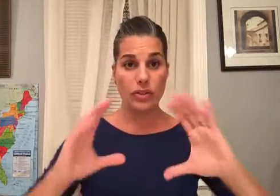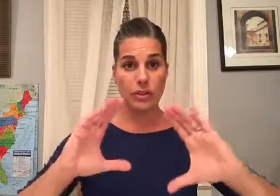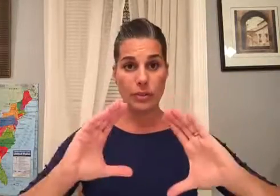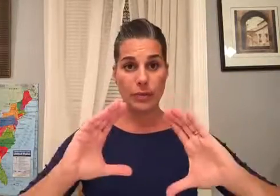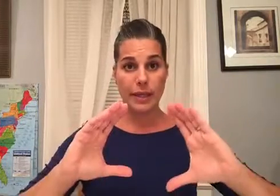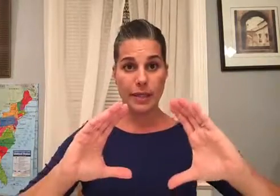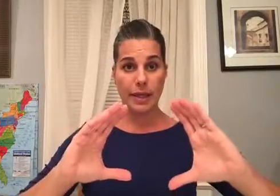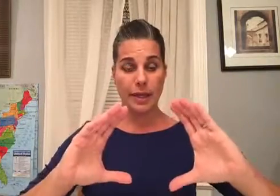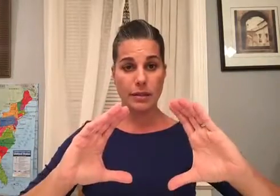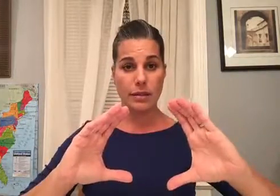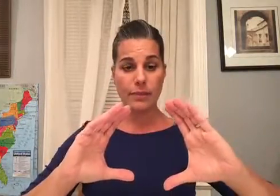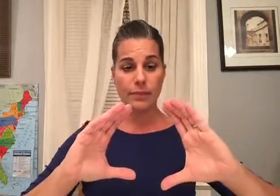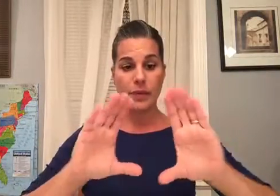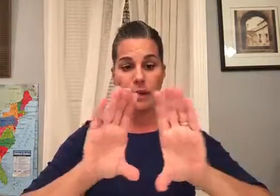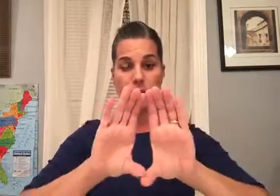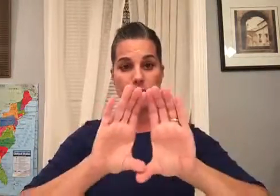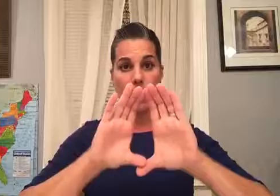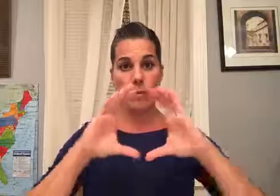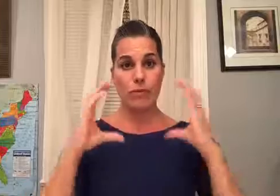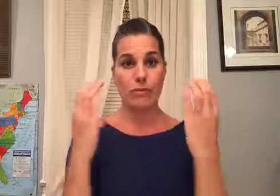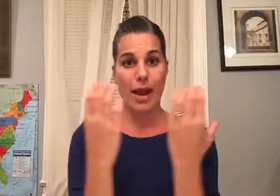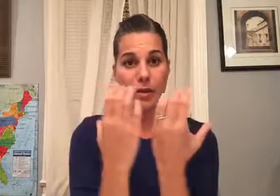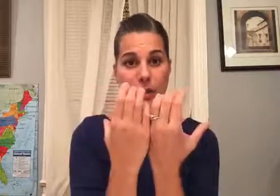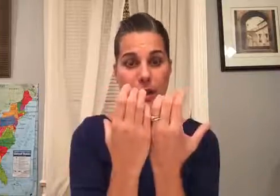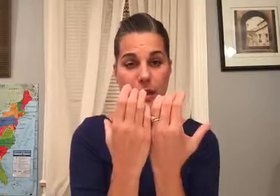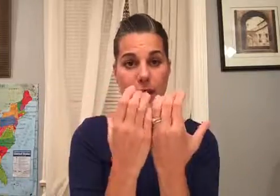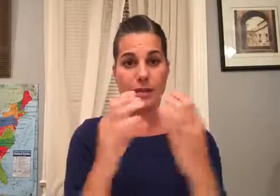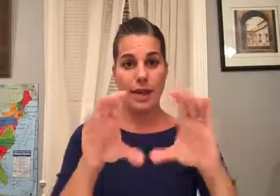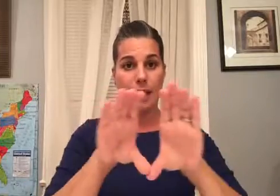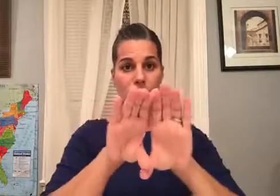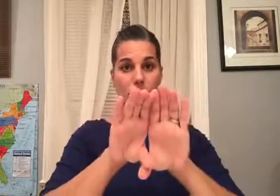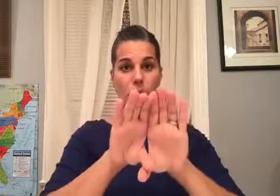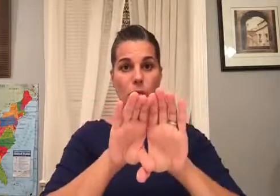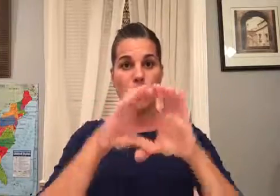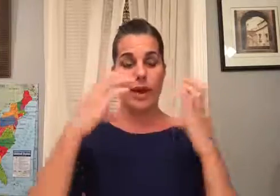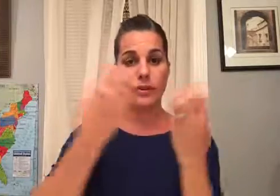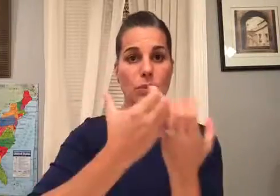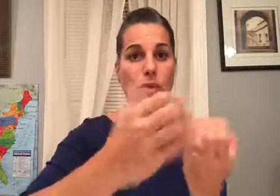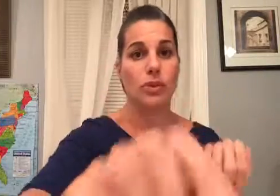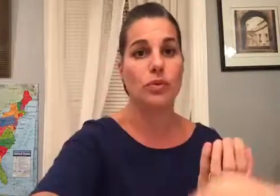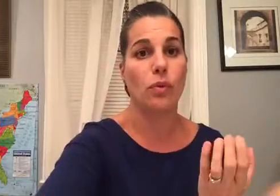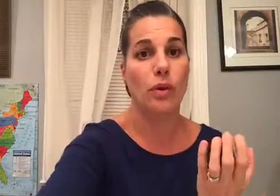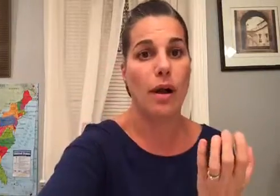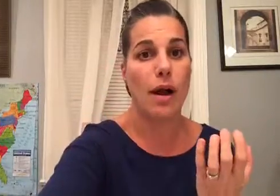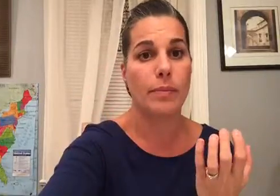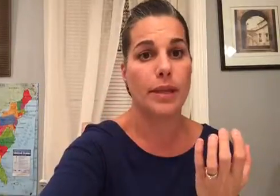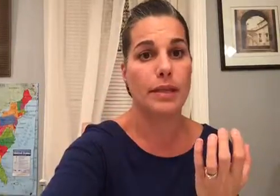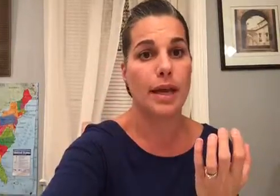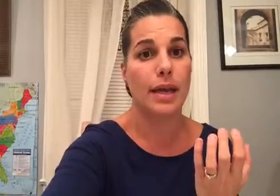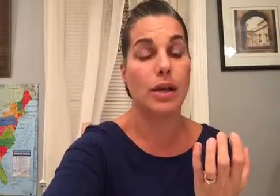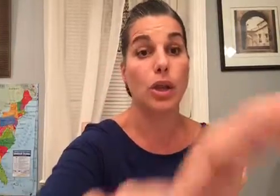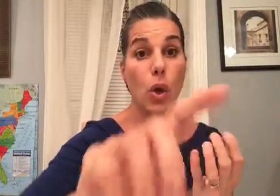it just in place like this? Does it come around like this as you would do for, let's say,